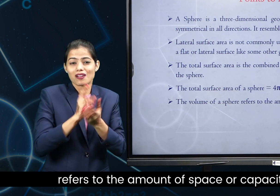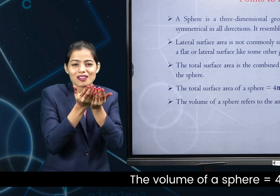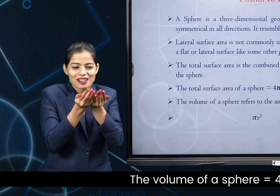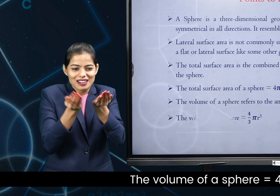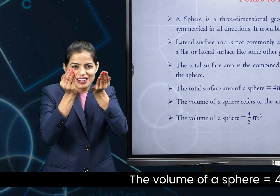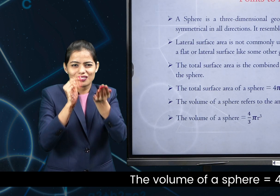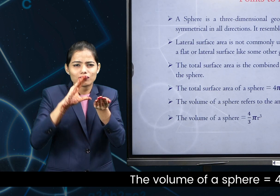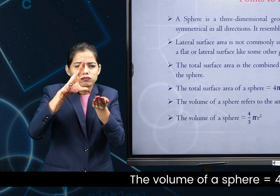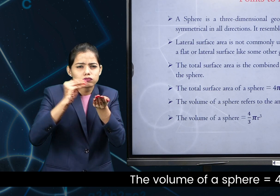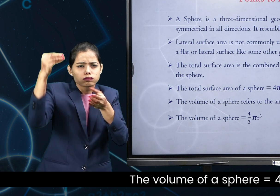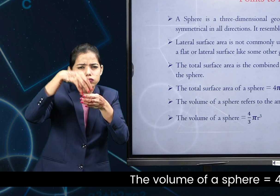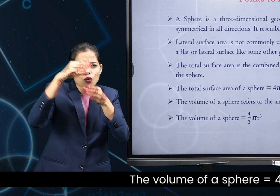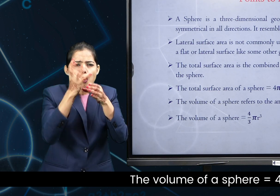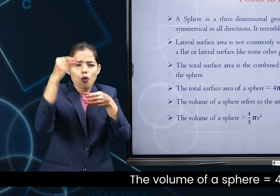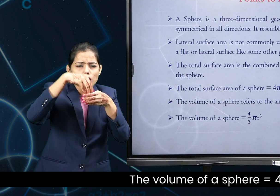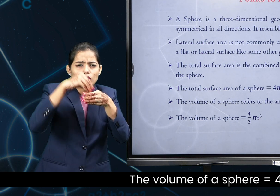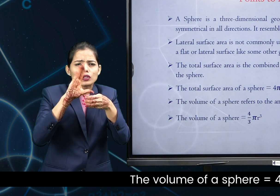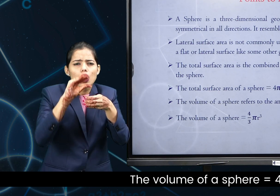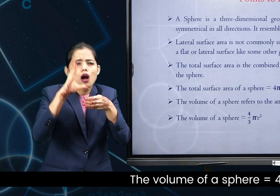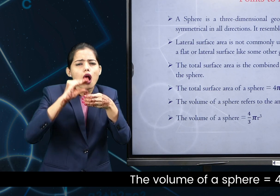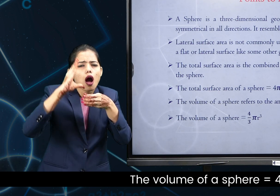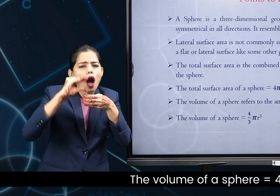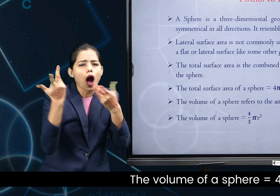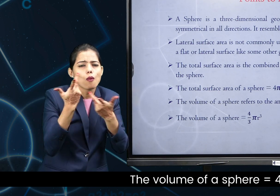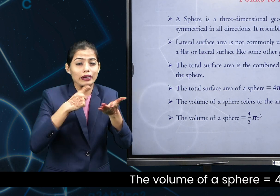The volume of a sphere is equal to 4 by 3 pi r